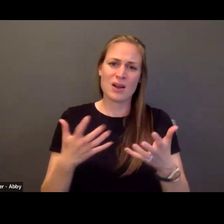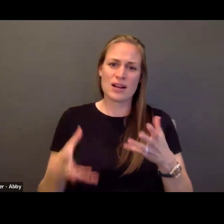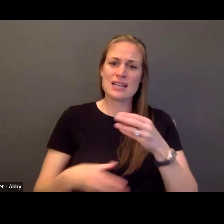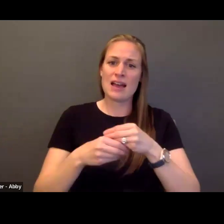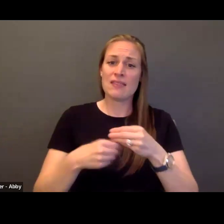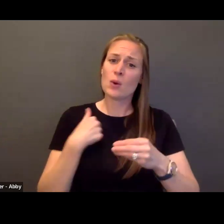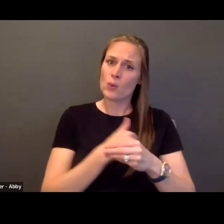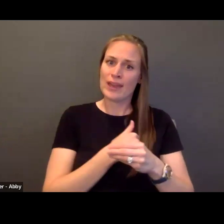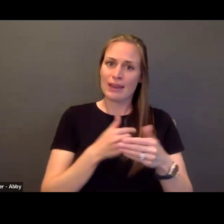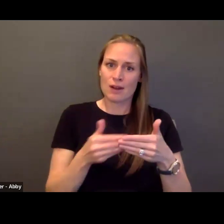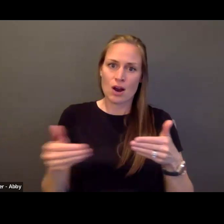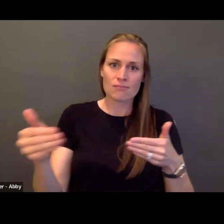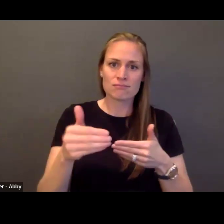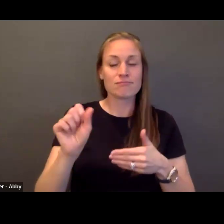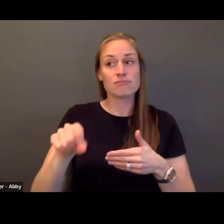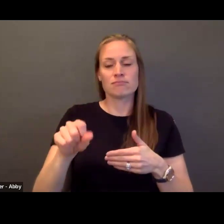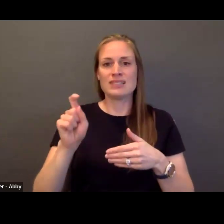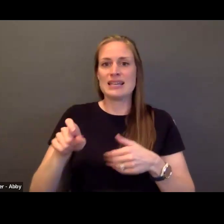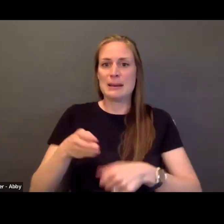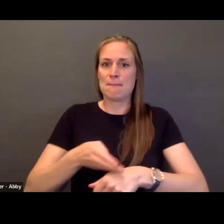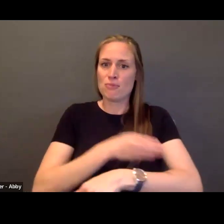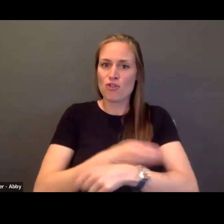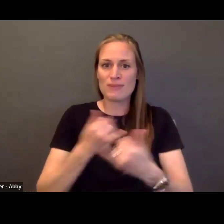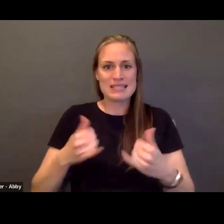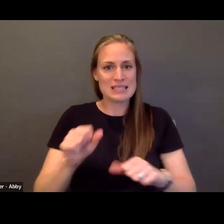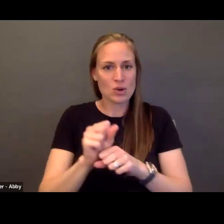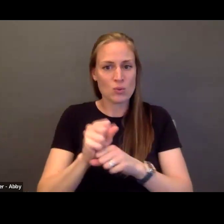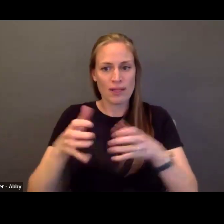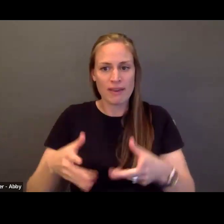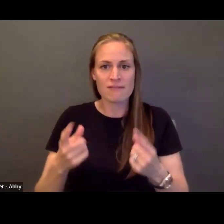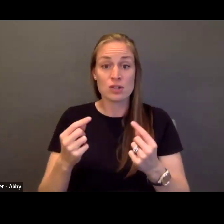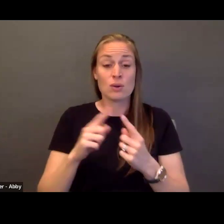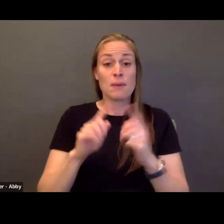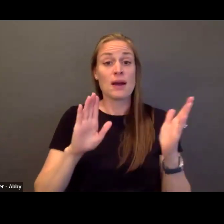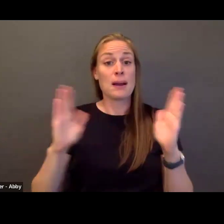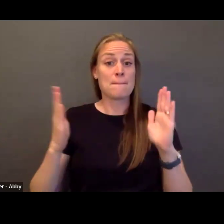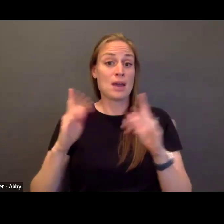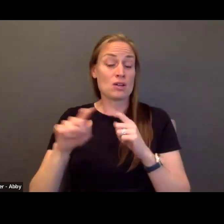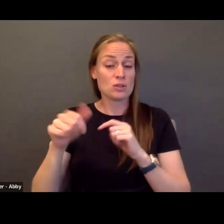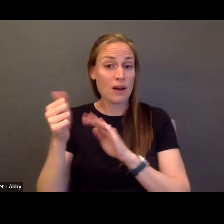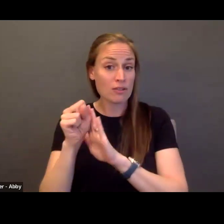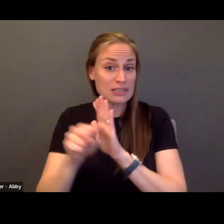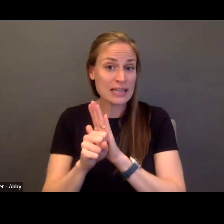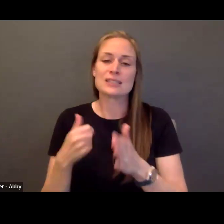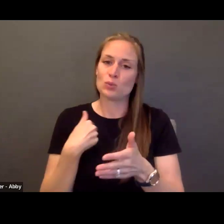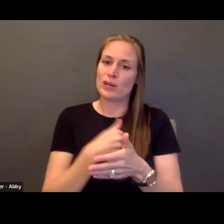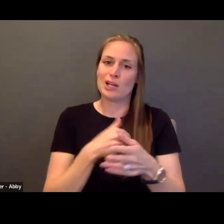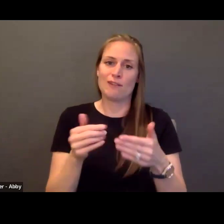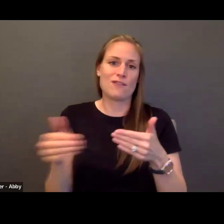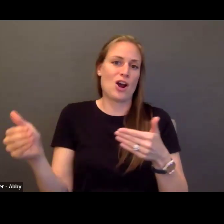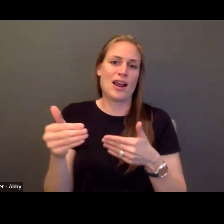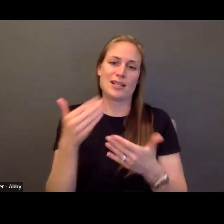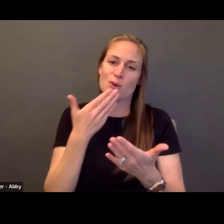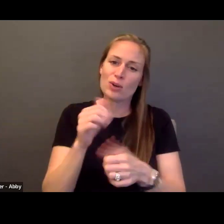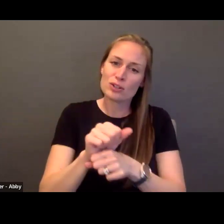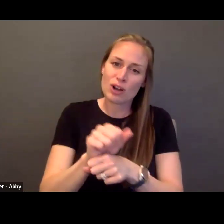Yeah, we still have a lot to do, but if you look at where we're at compared to other states, we're far ahead. So good job, everyone. And